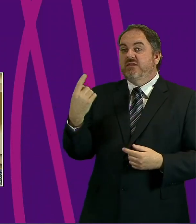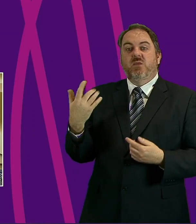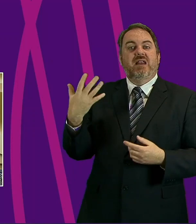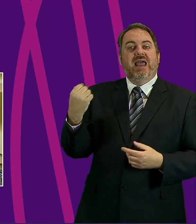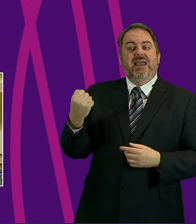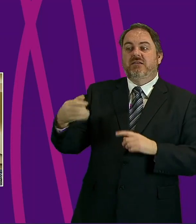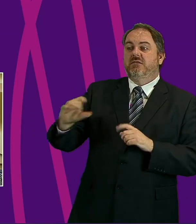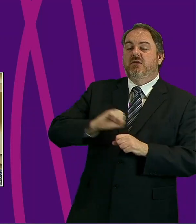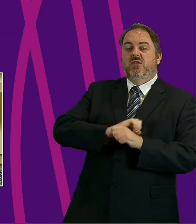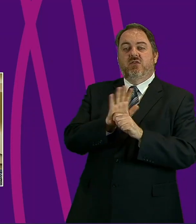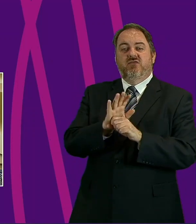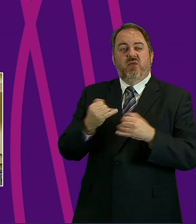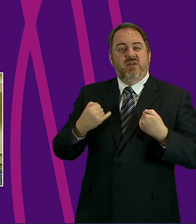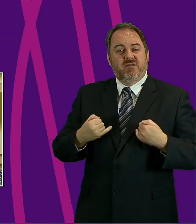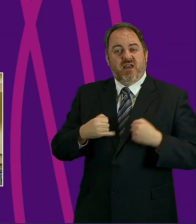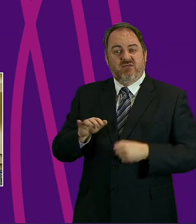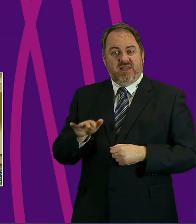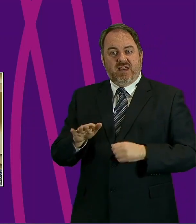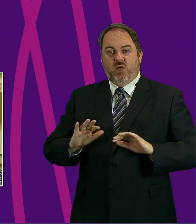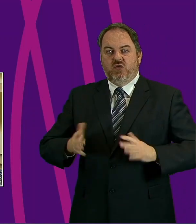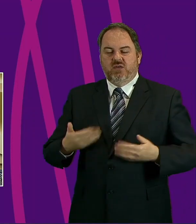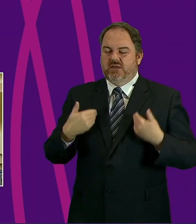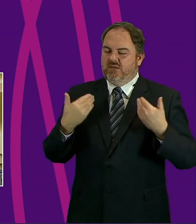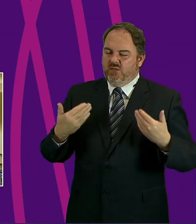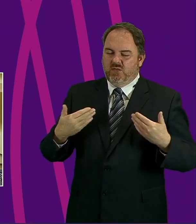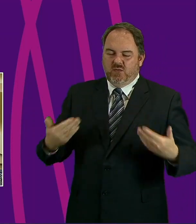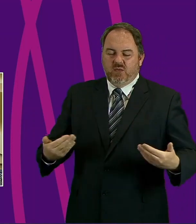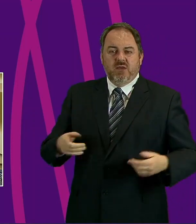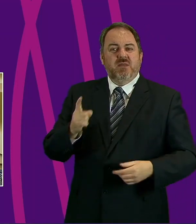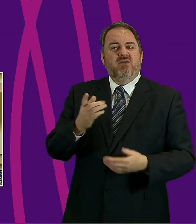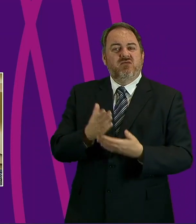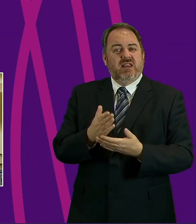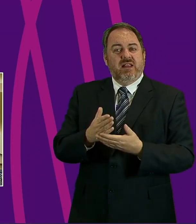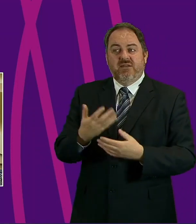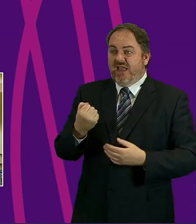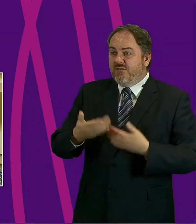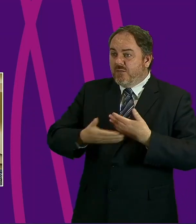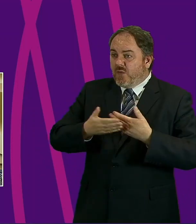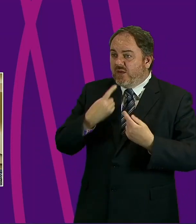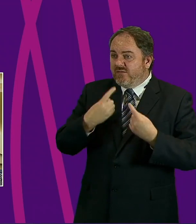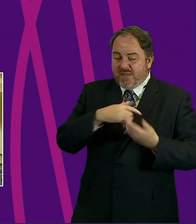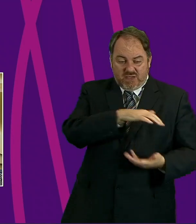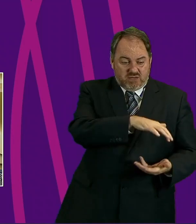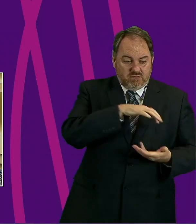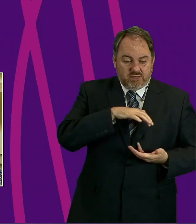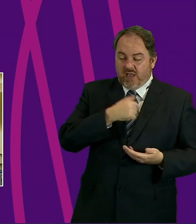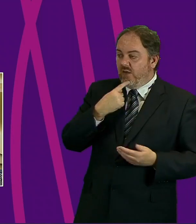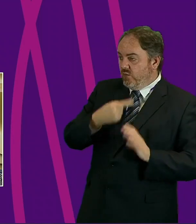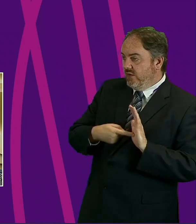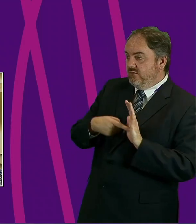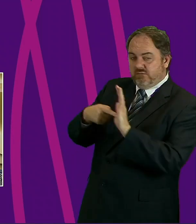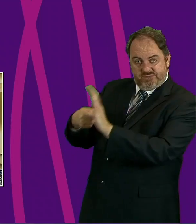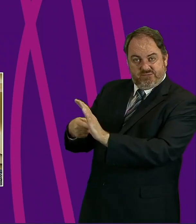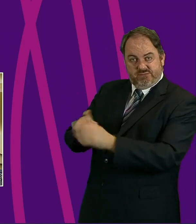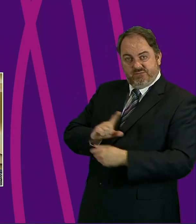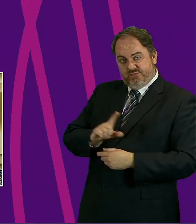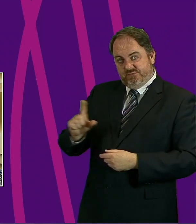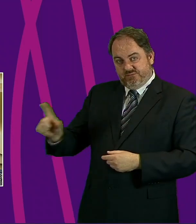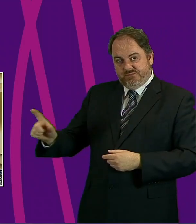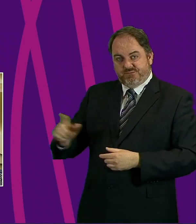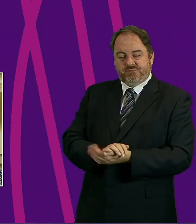coronavirus or not, but I will certainly look into that, and if there is any further information that we're able to give to Jackie Baillie, then we will make